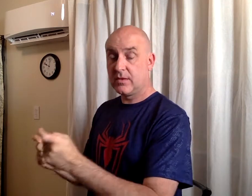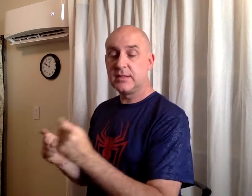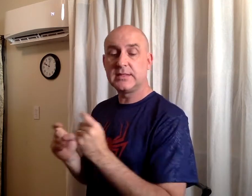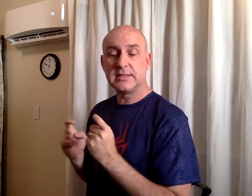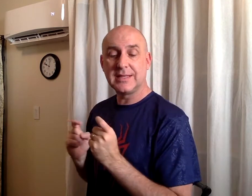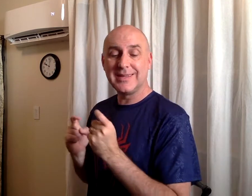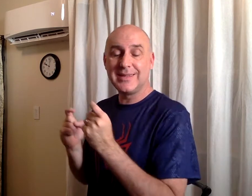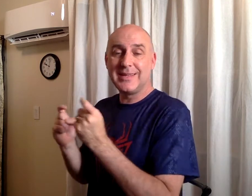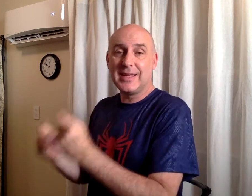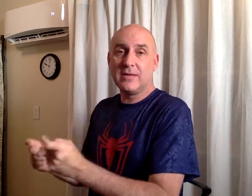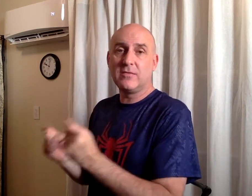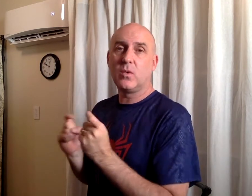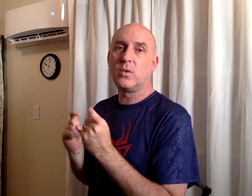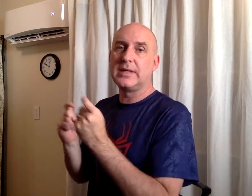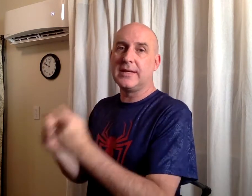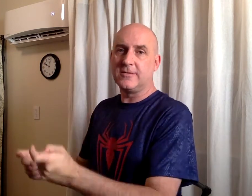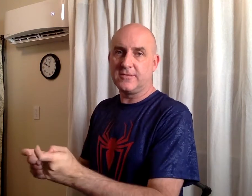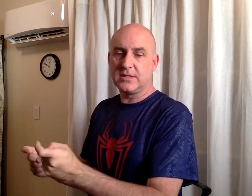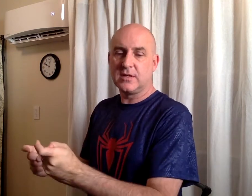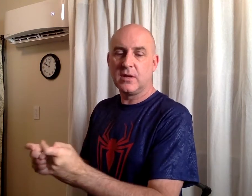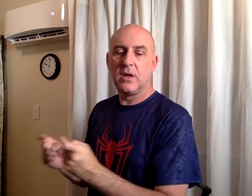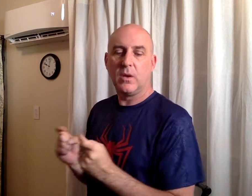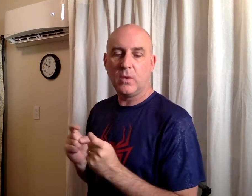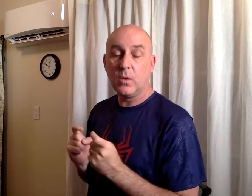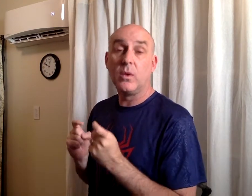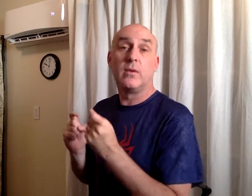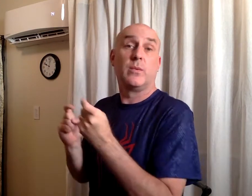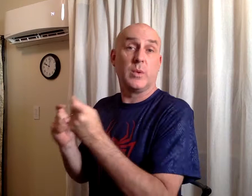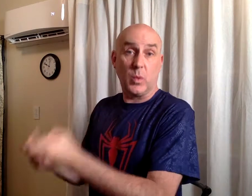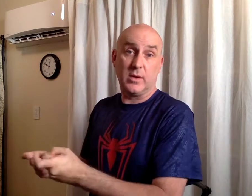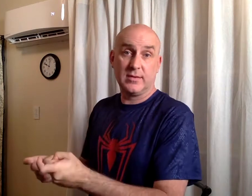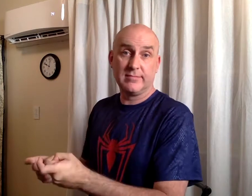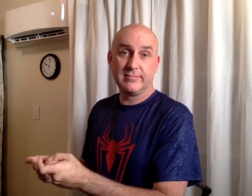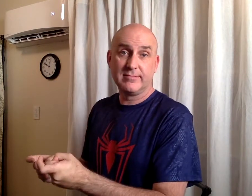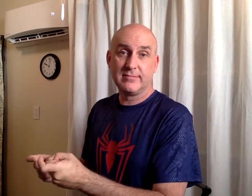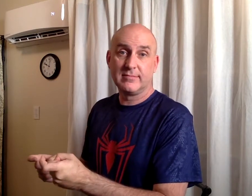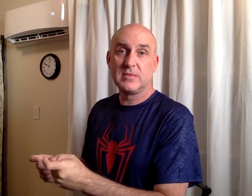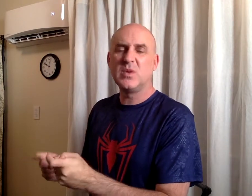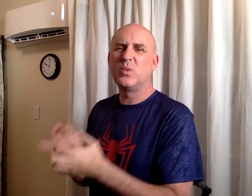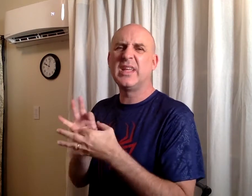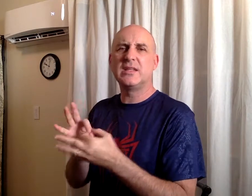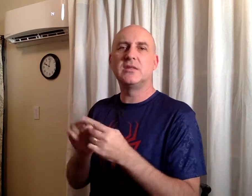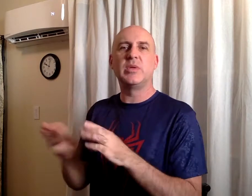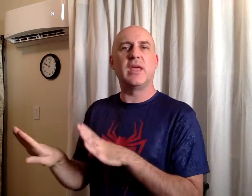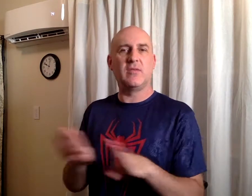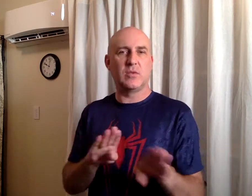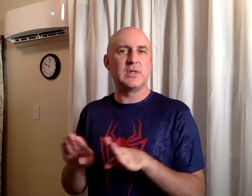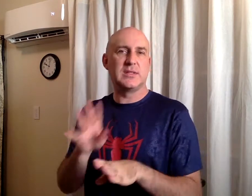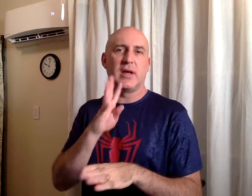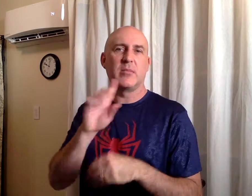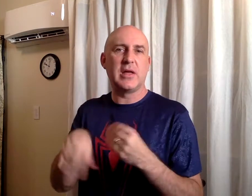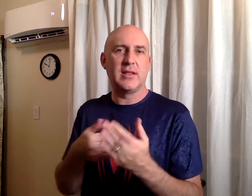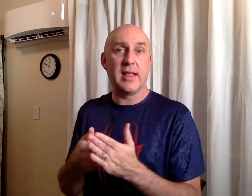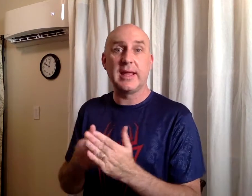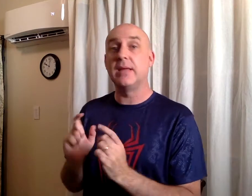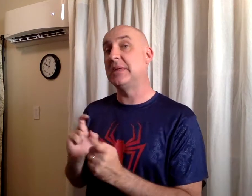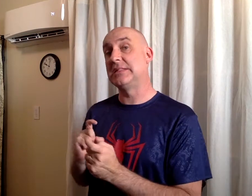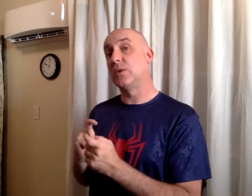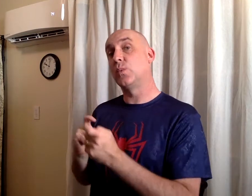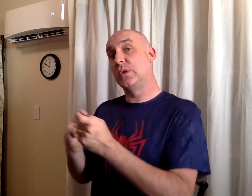This is give or gift or reward. So related to behavior, we're going to talk about it like it means